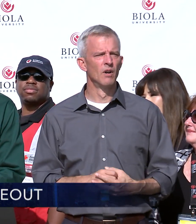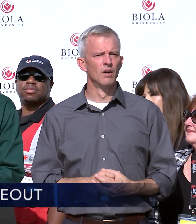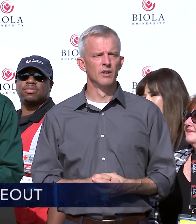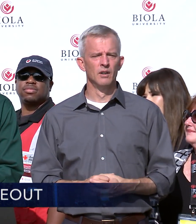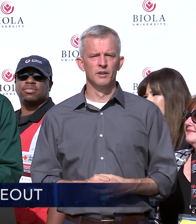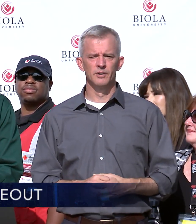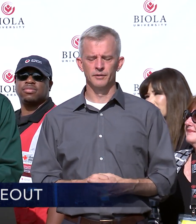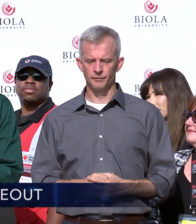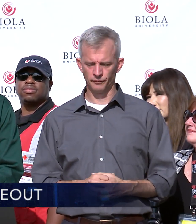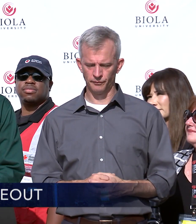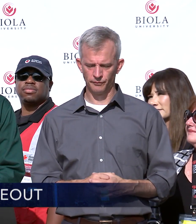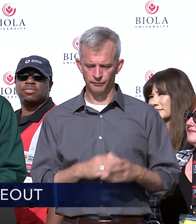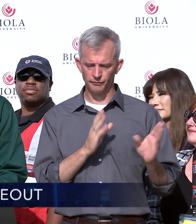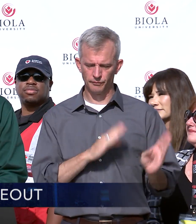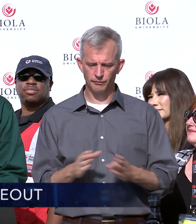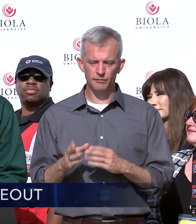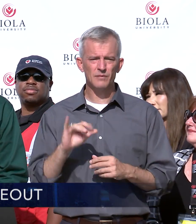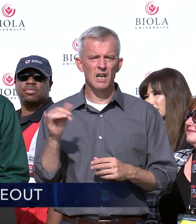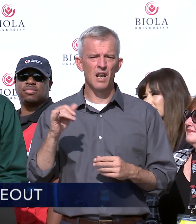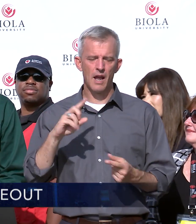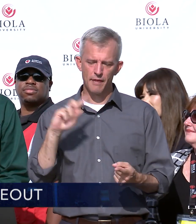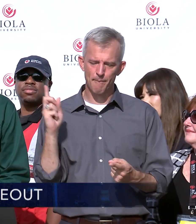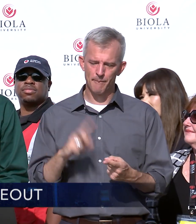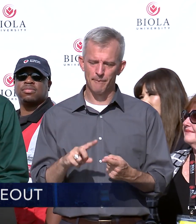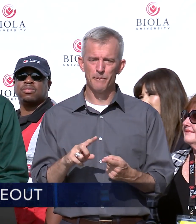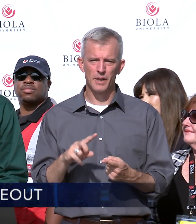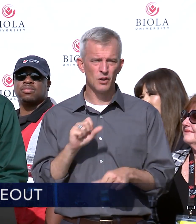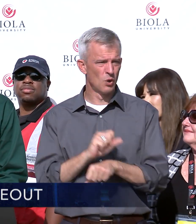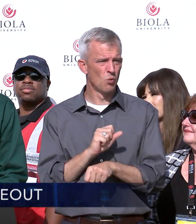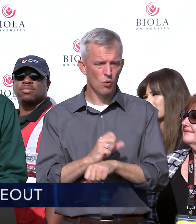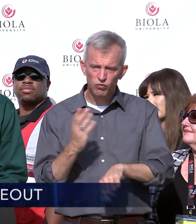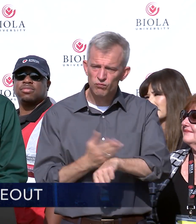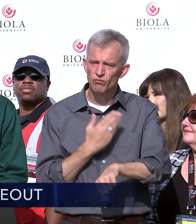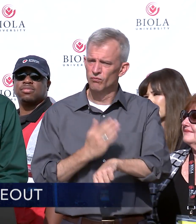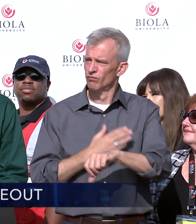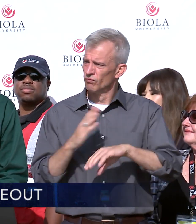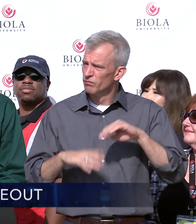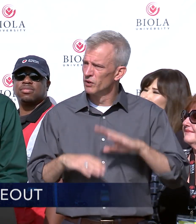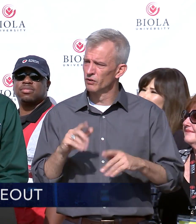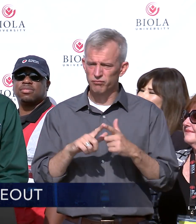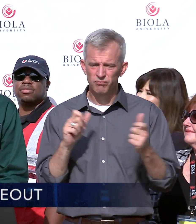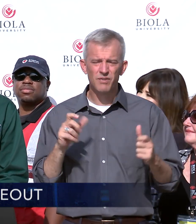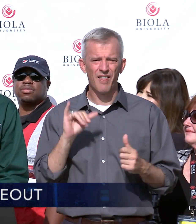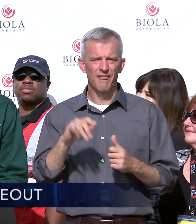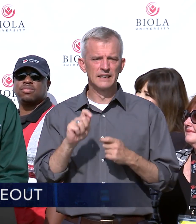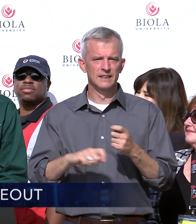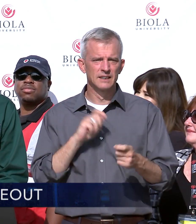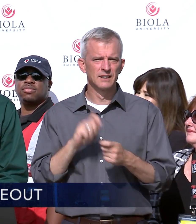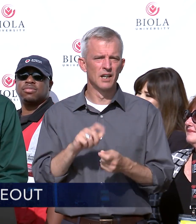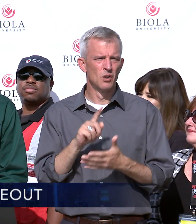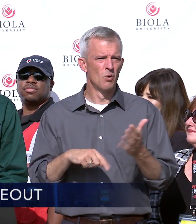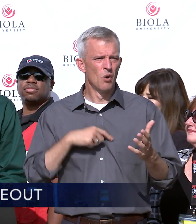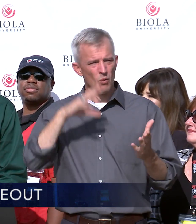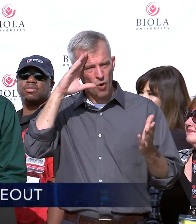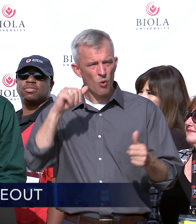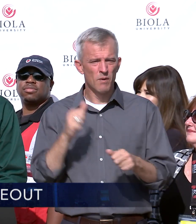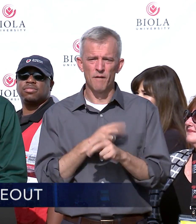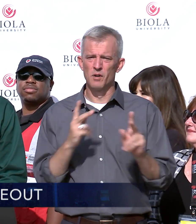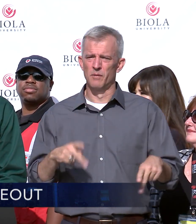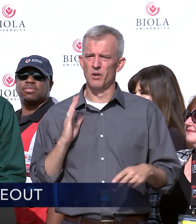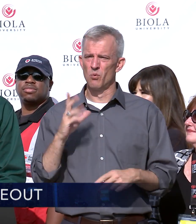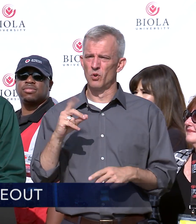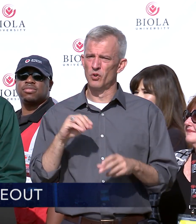Preparation, like the mitigation work that's been done here at Biola University, is exactly what we hope everyone will do in all